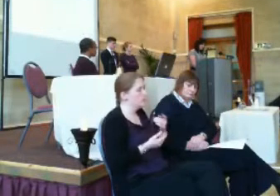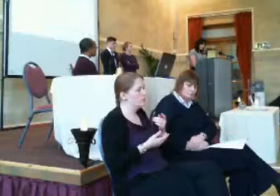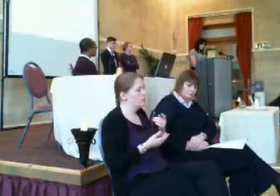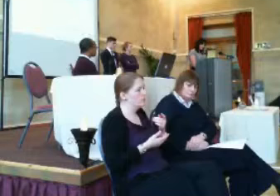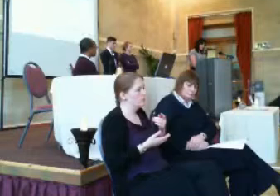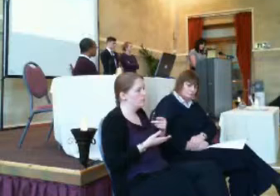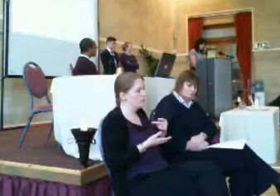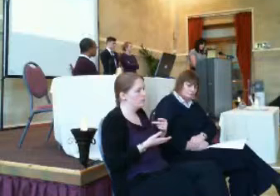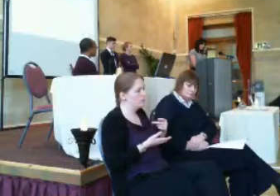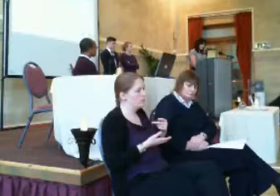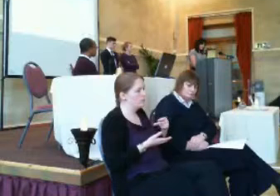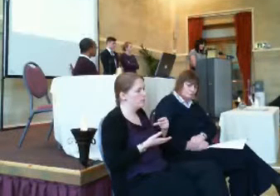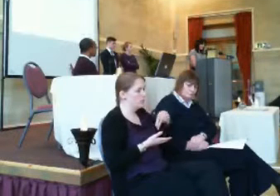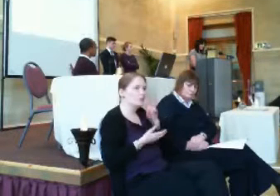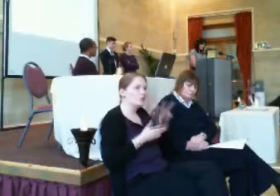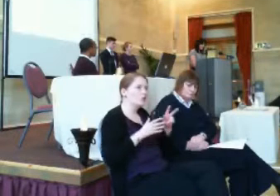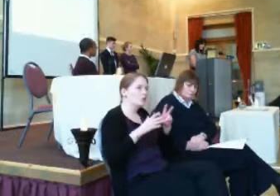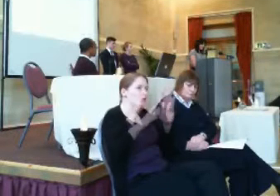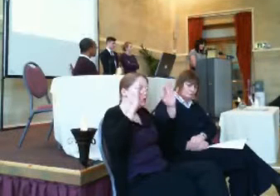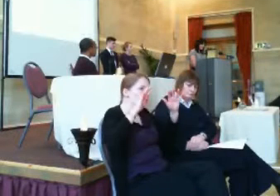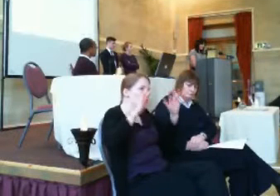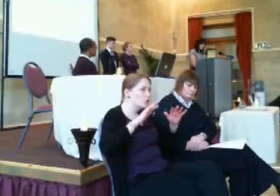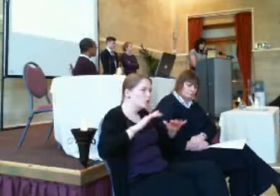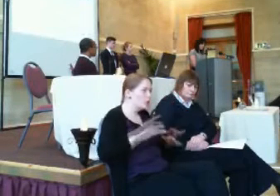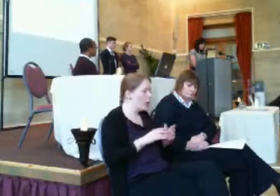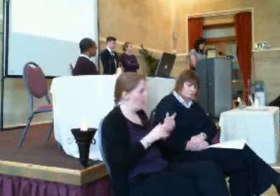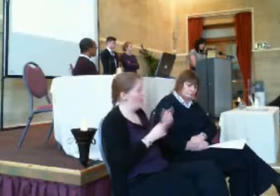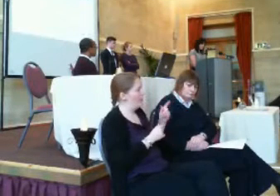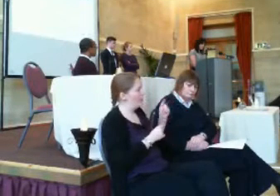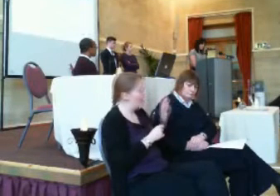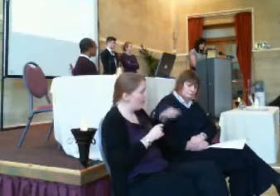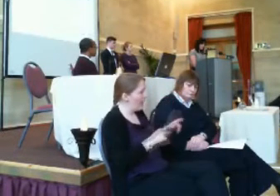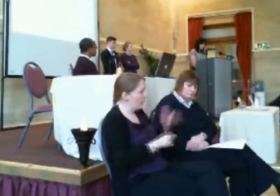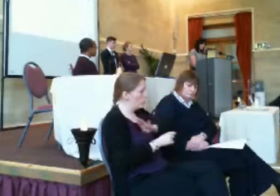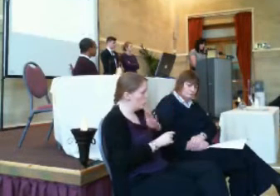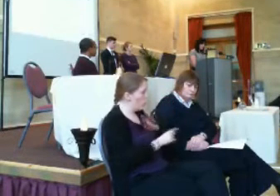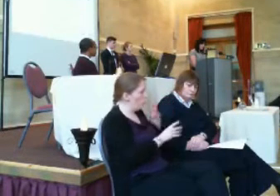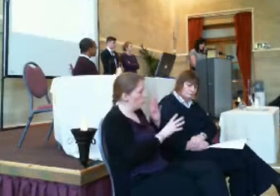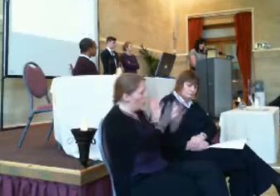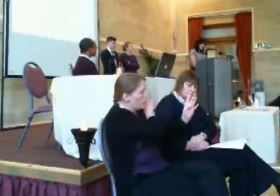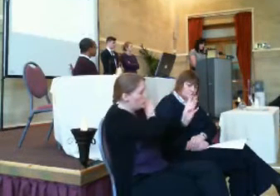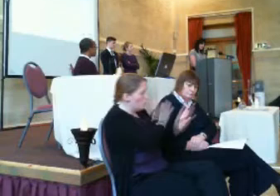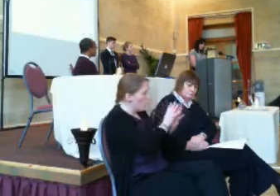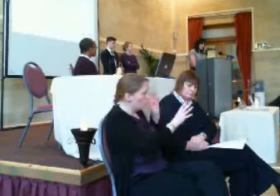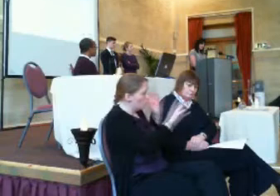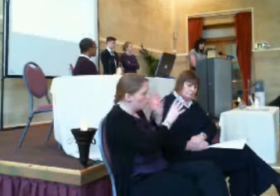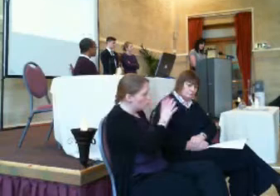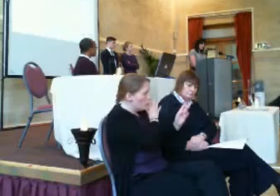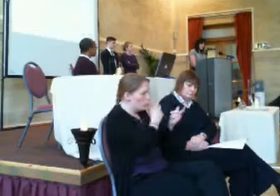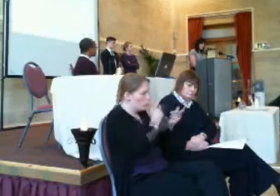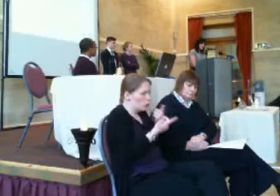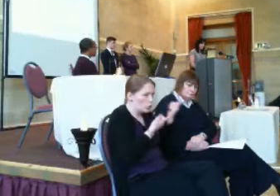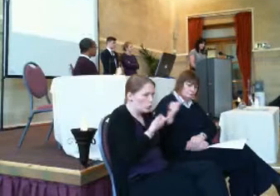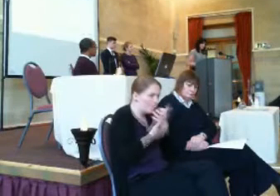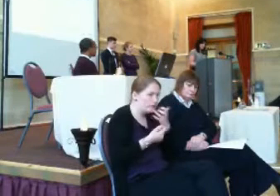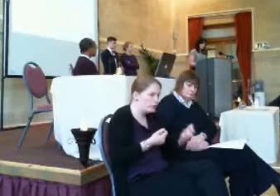plague in falling snow. 10,000 soldiers marched and firm, looking for you and me, my dear, looking for you and